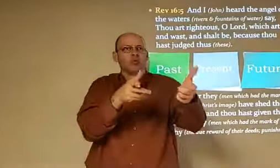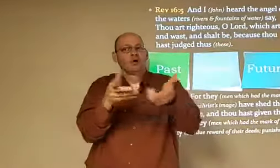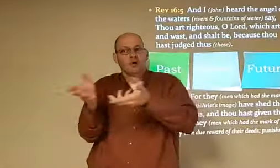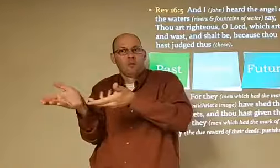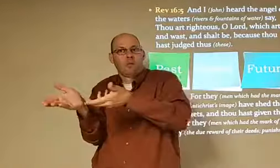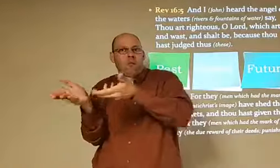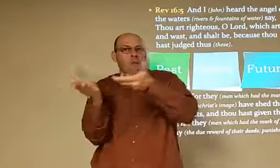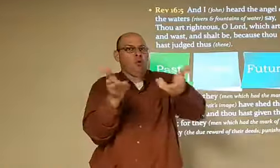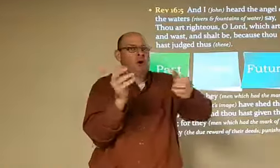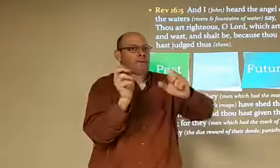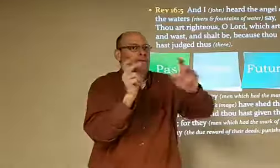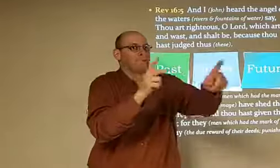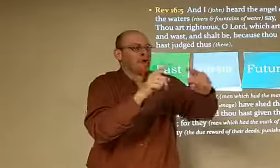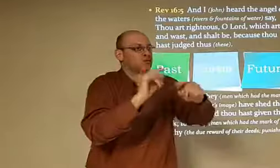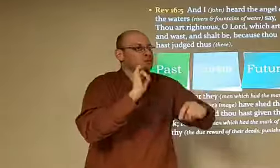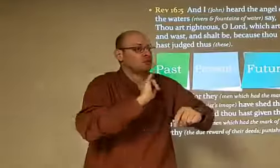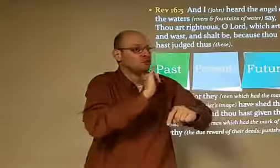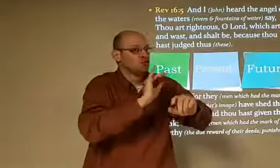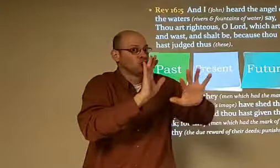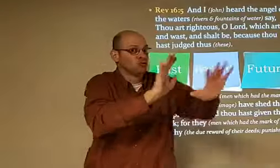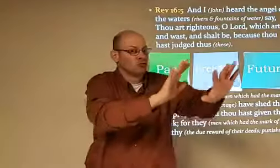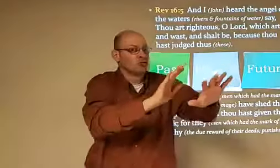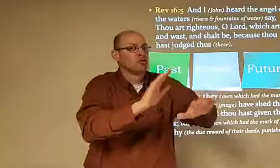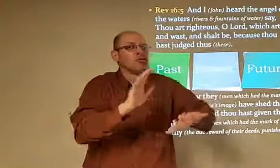There was a specific group that brought back to Israel.